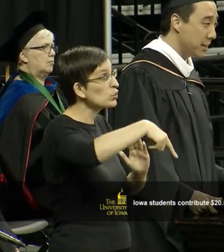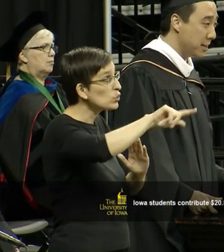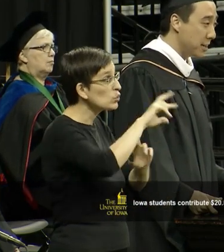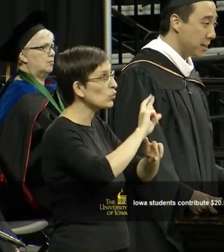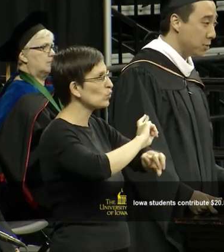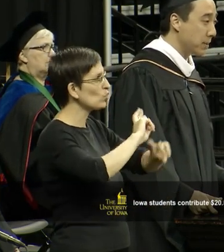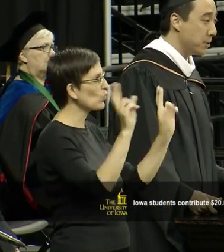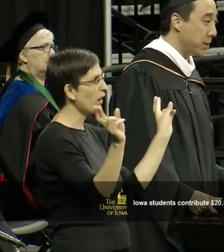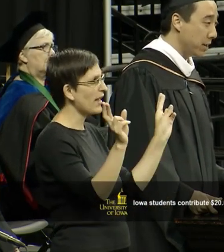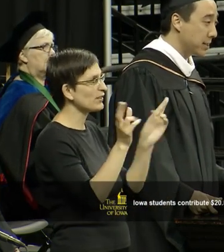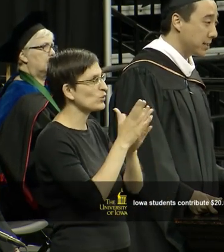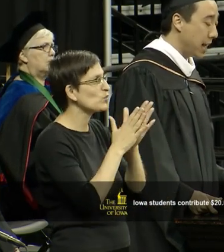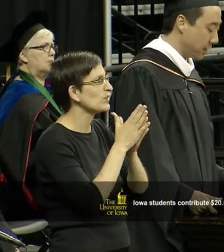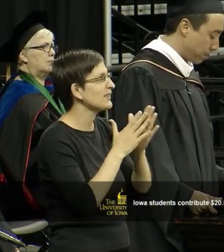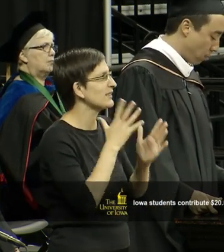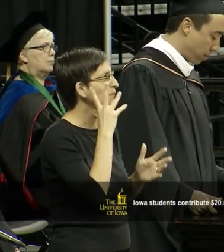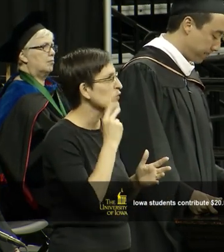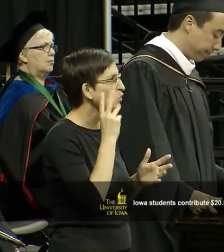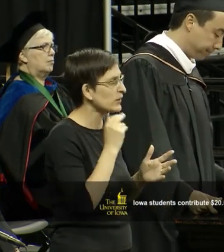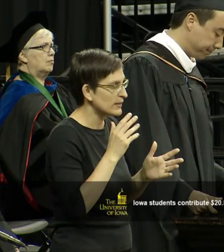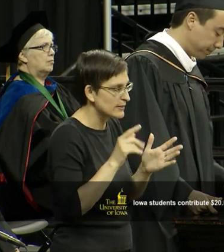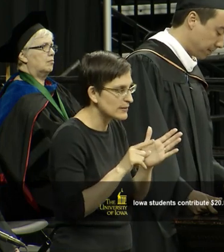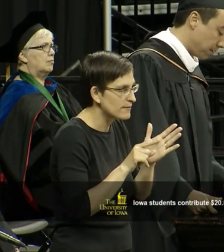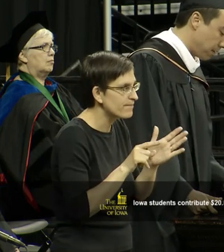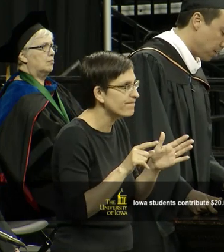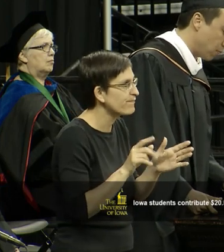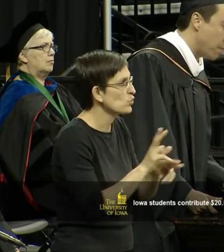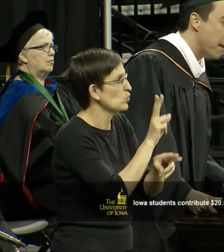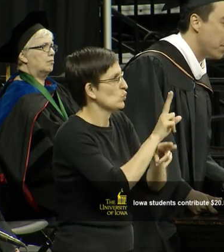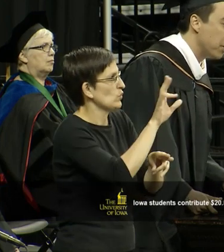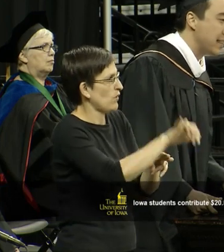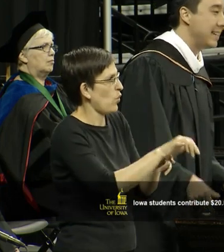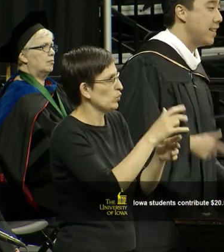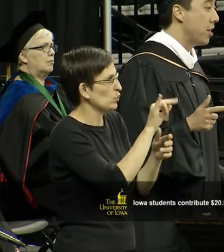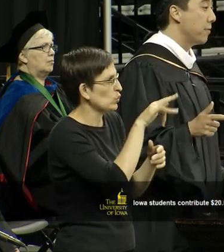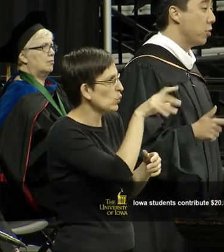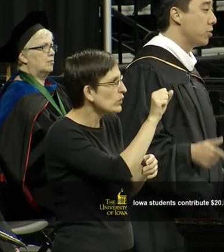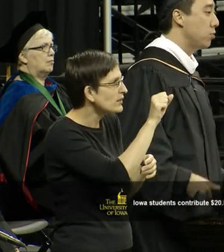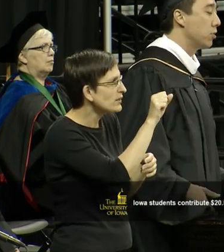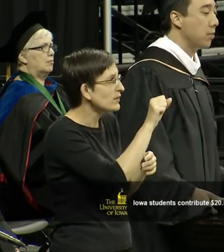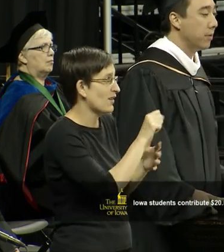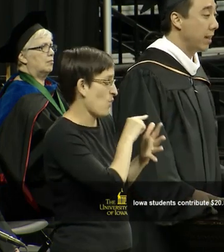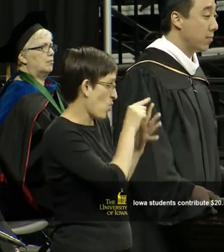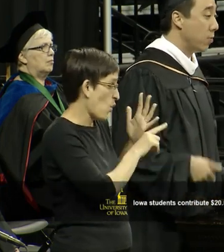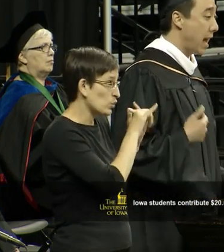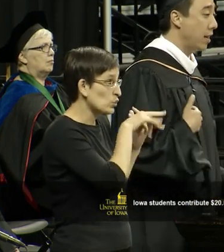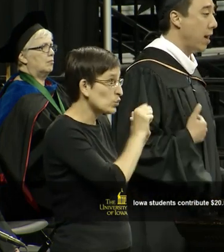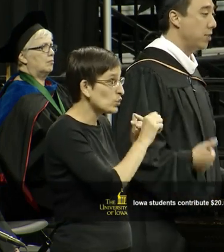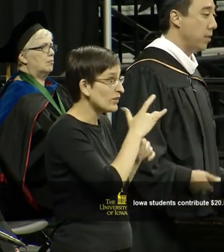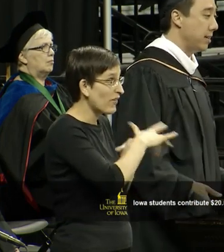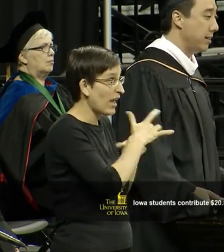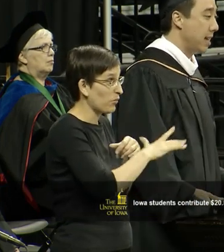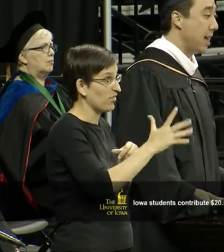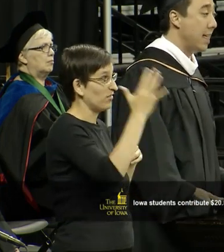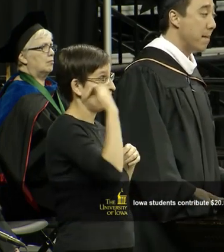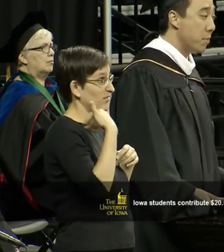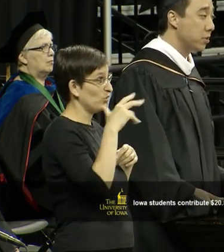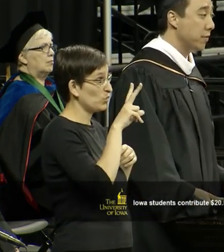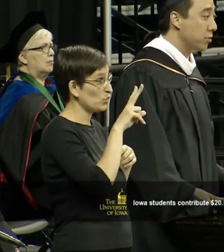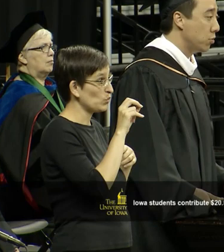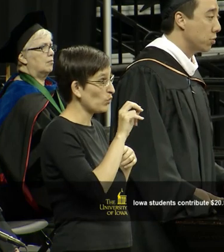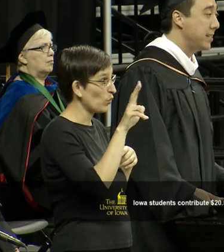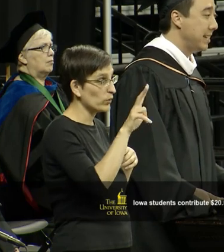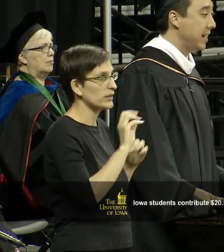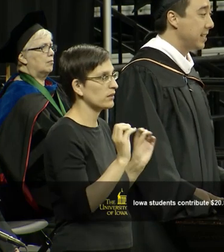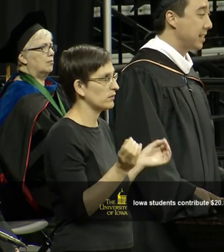first to experience and explore in. Remember that none of those tools were available when I graduated, and that